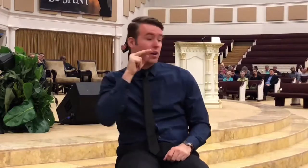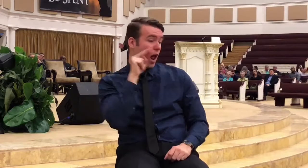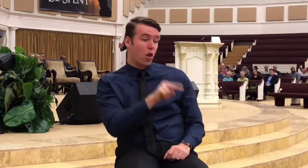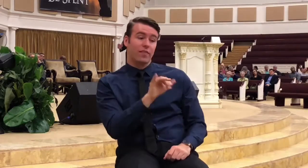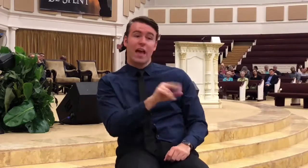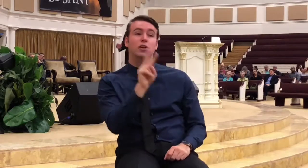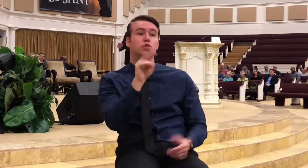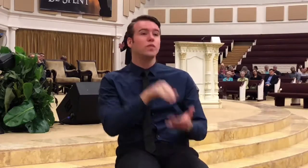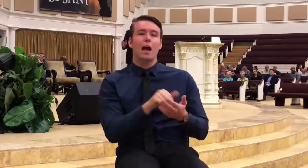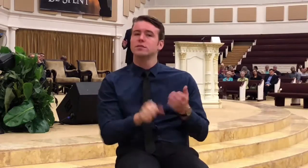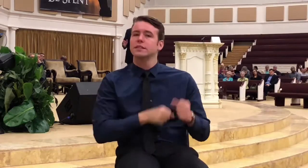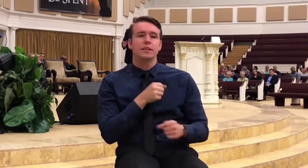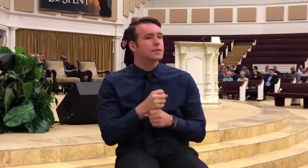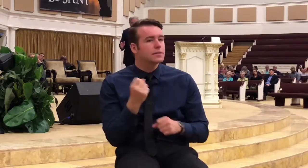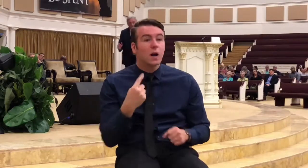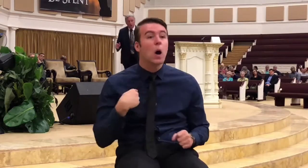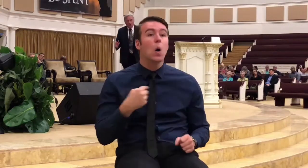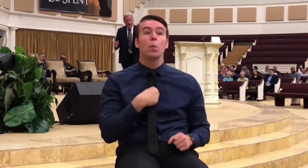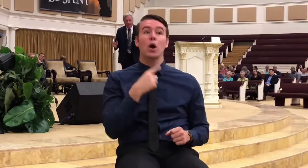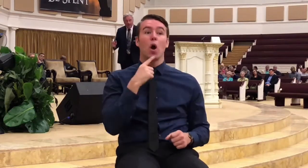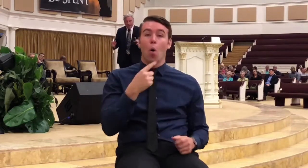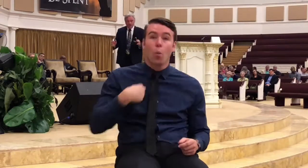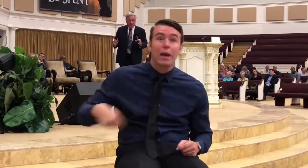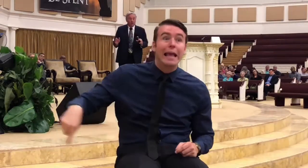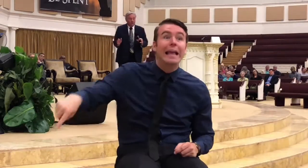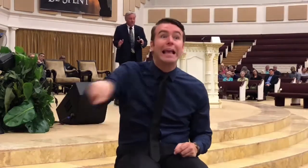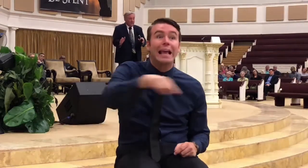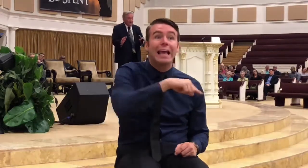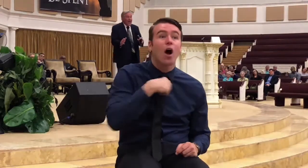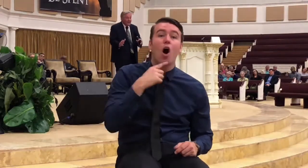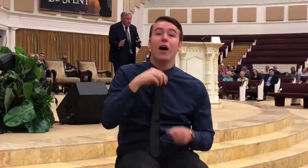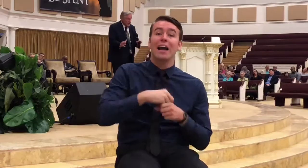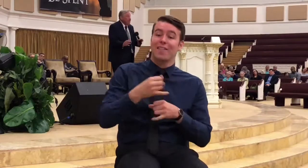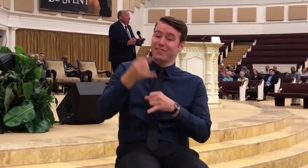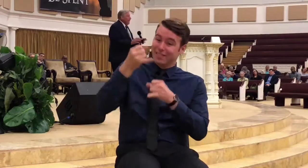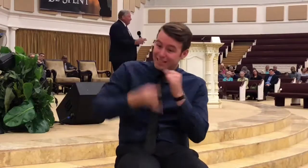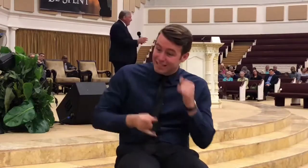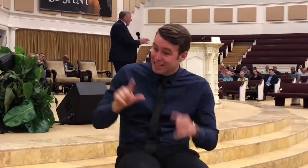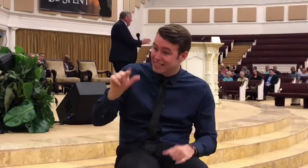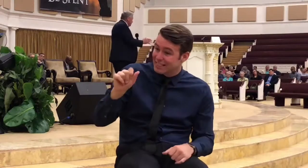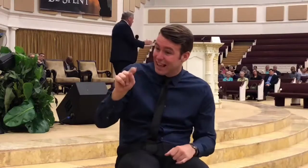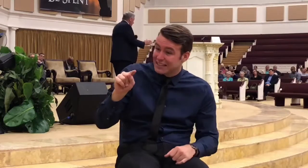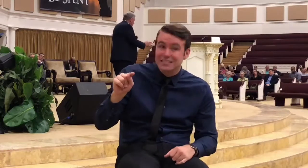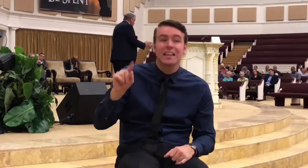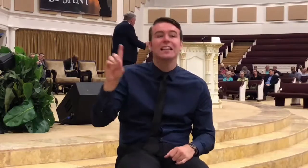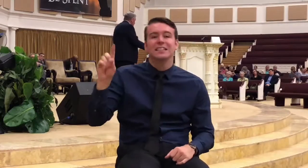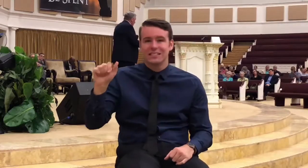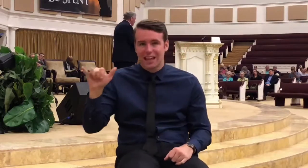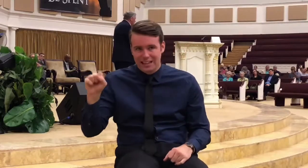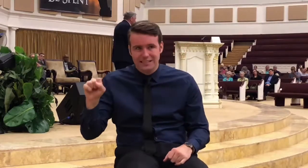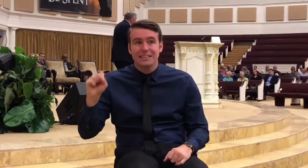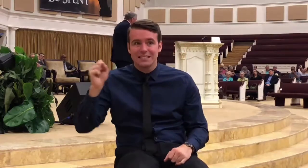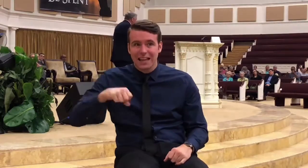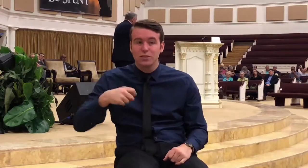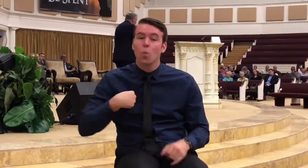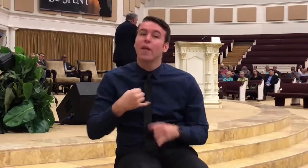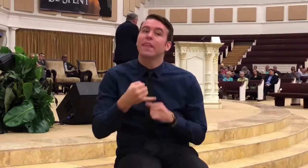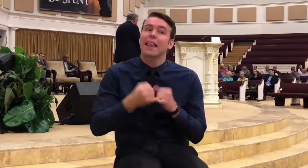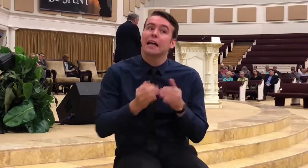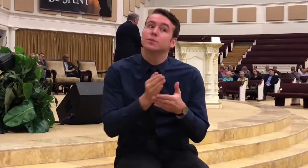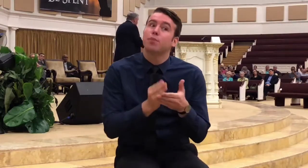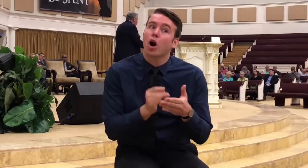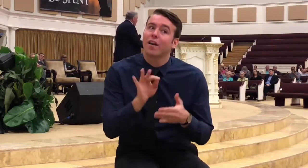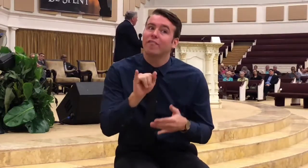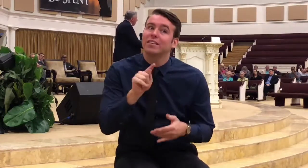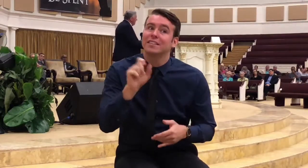as 2,000 years later. We are in the last, you and I would have to say, we are in the last of the last days. But these are the